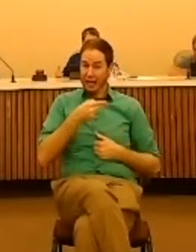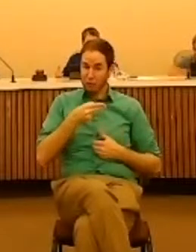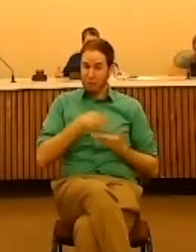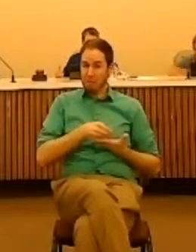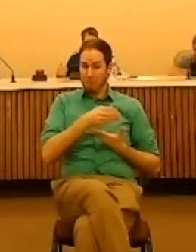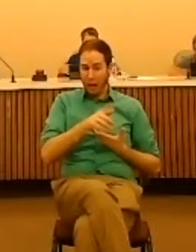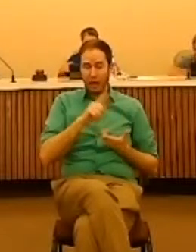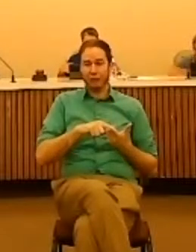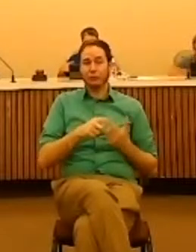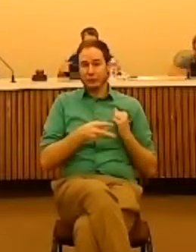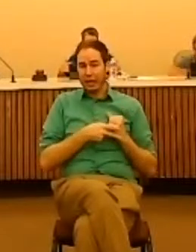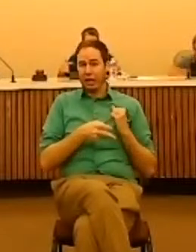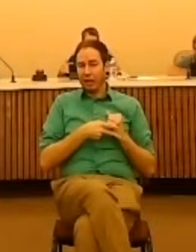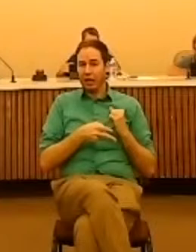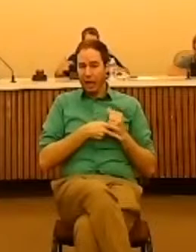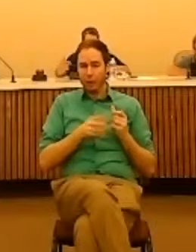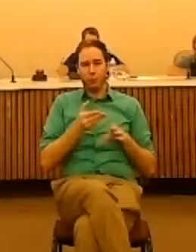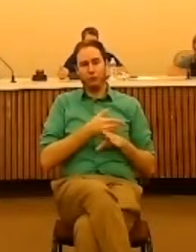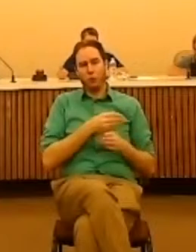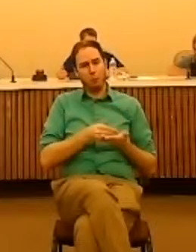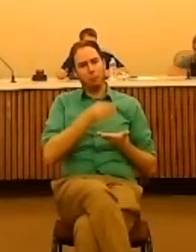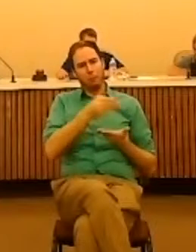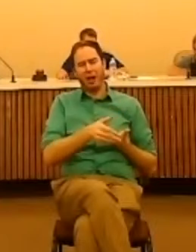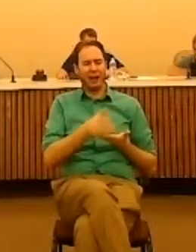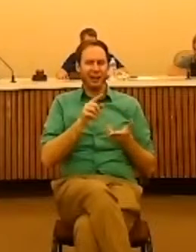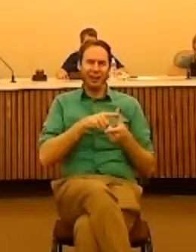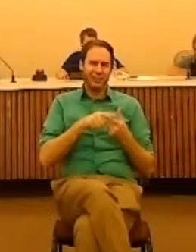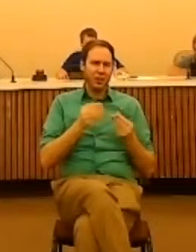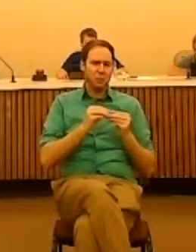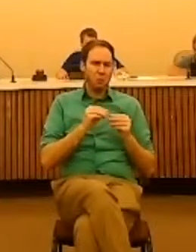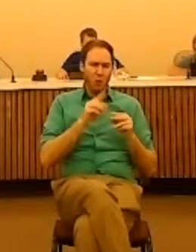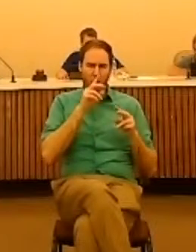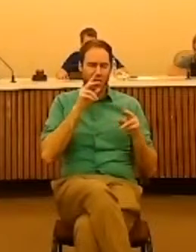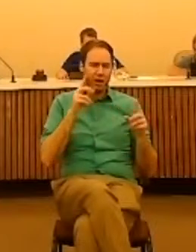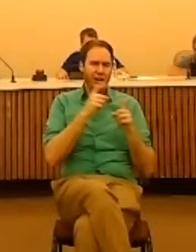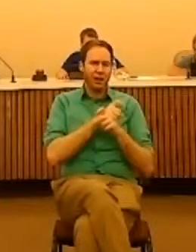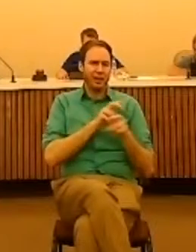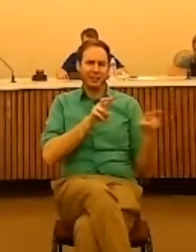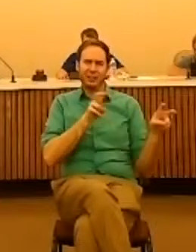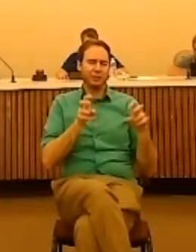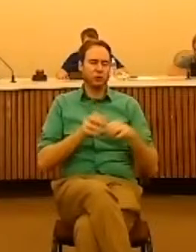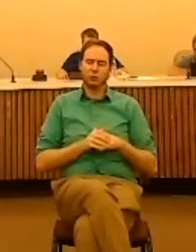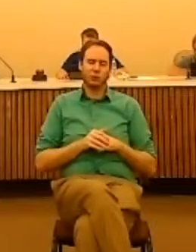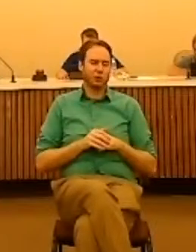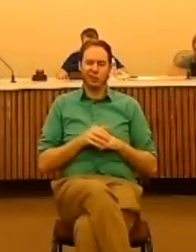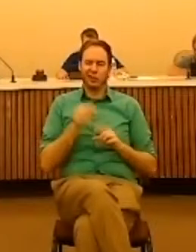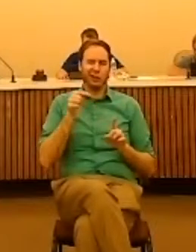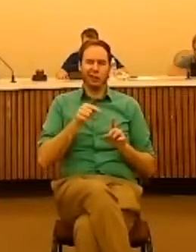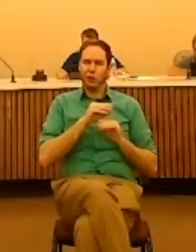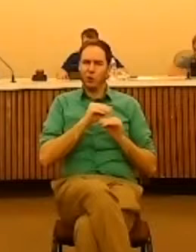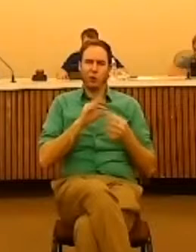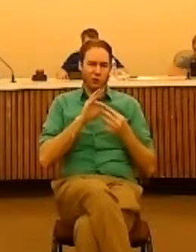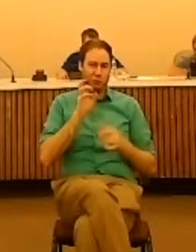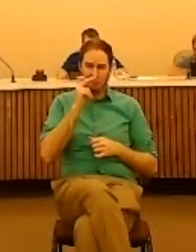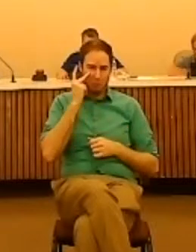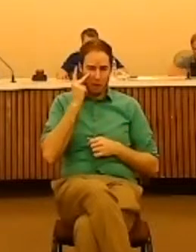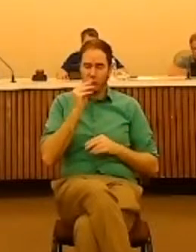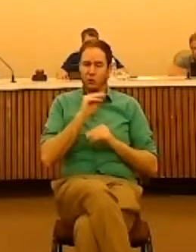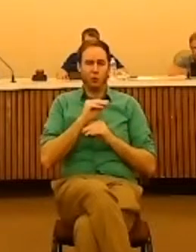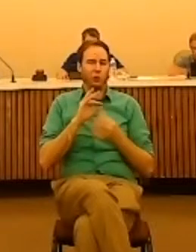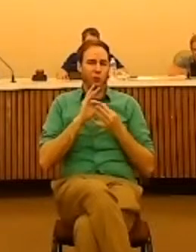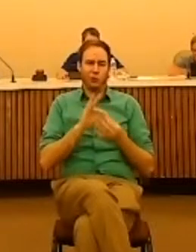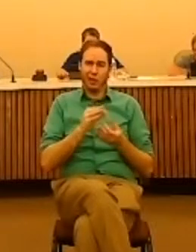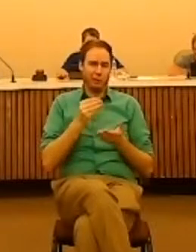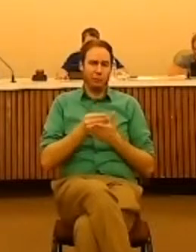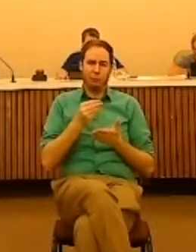up a bunch. And then you get into the issue, you know, so like I said, it's not, this has nothing to do with politics. This has nothing to do with